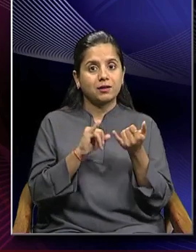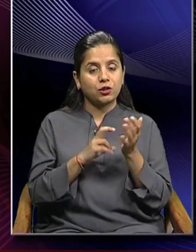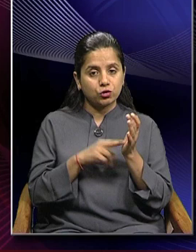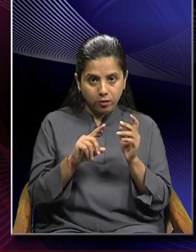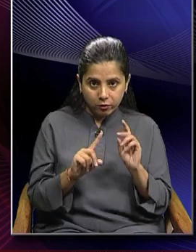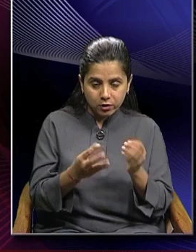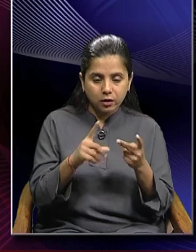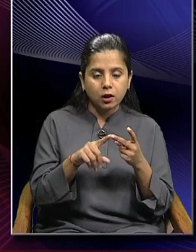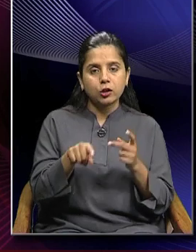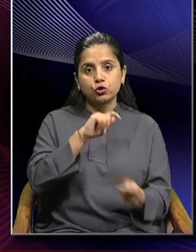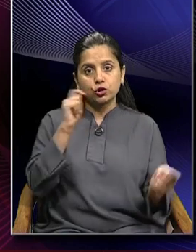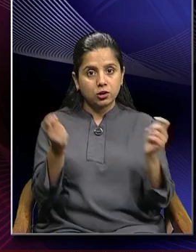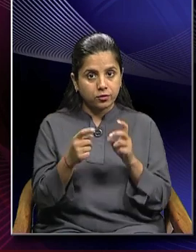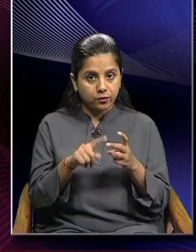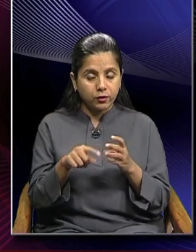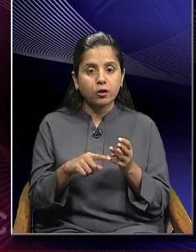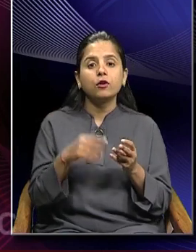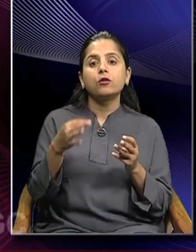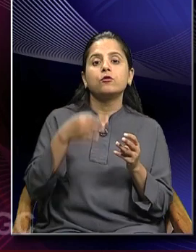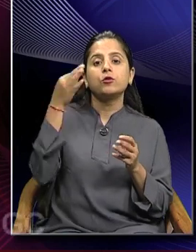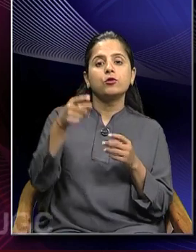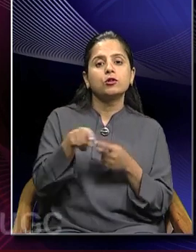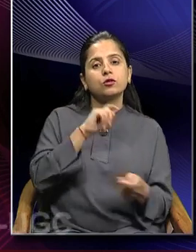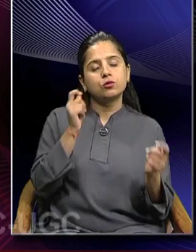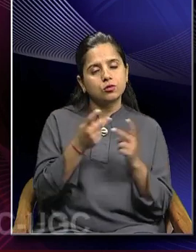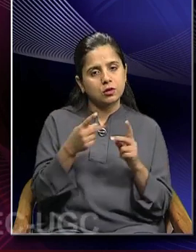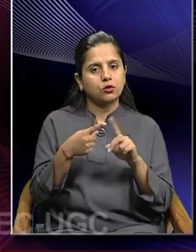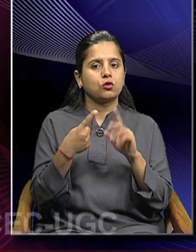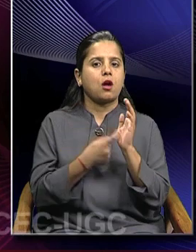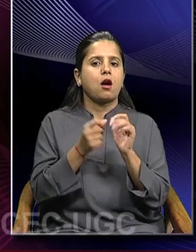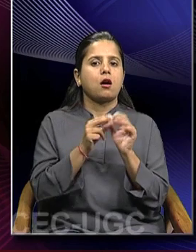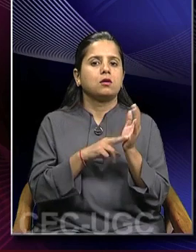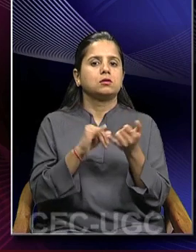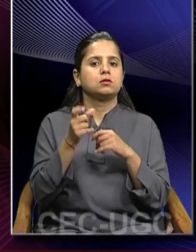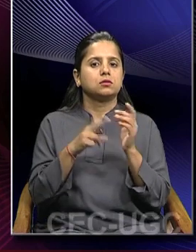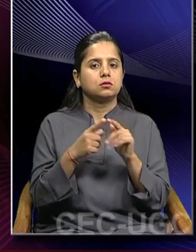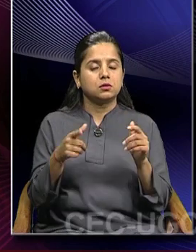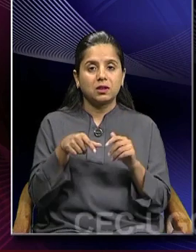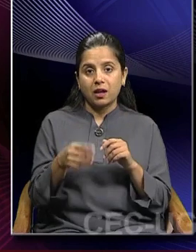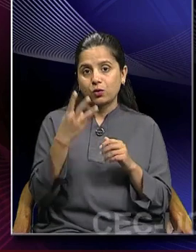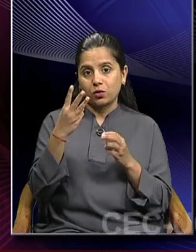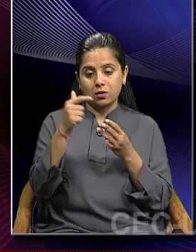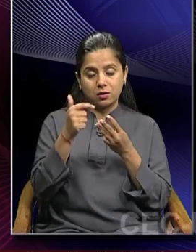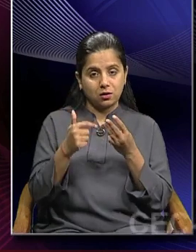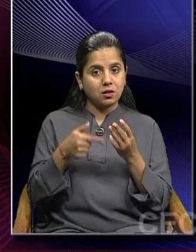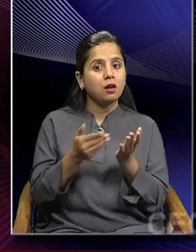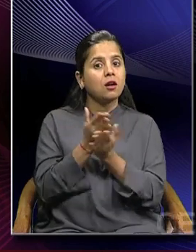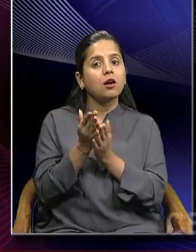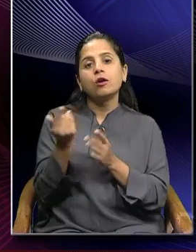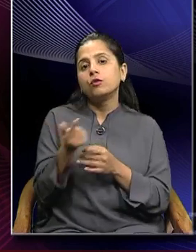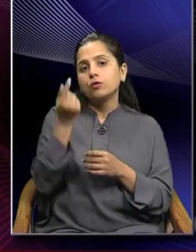then transformational, and now the future belongs to transcendental approach. And these three approaches are used